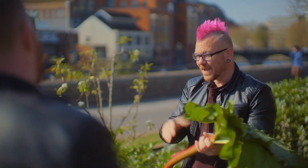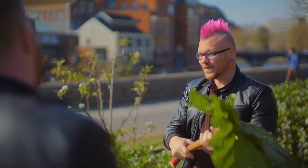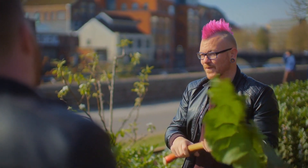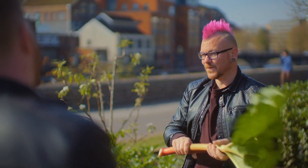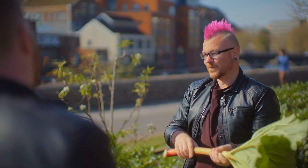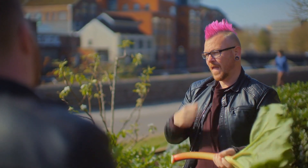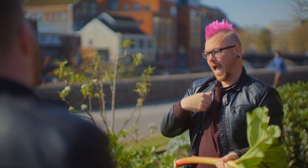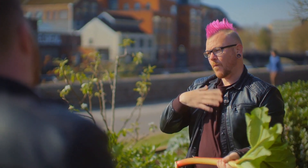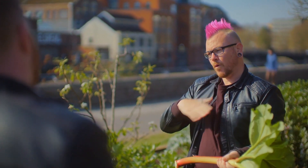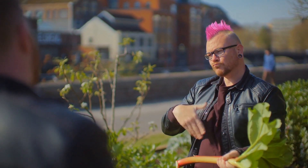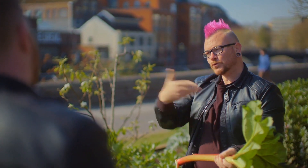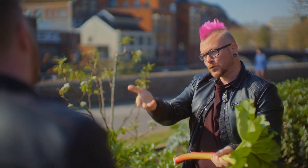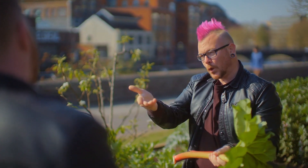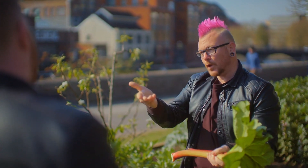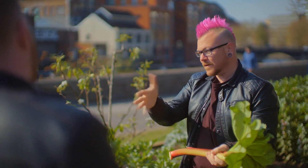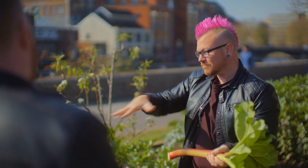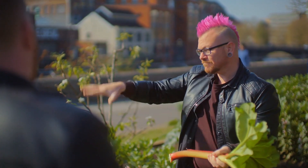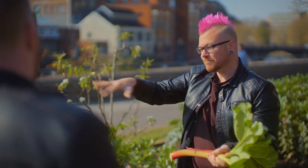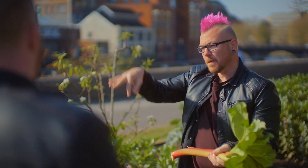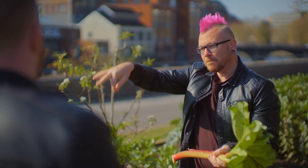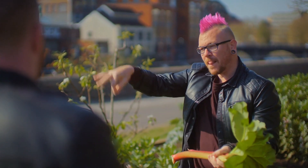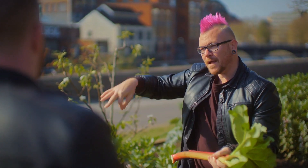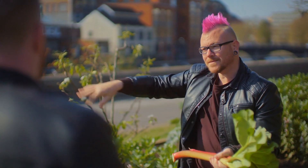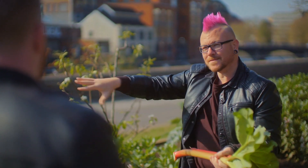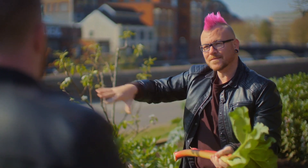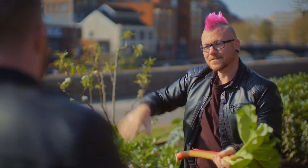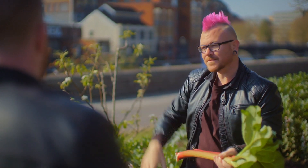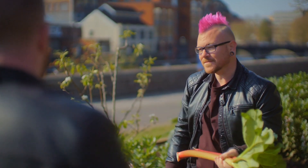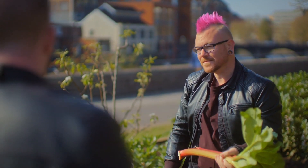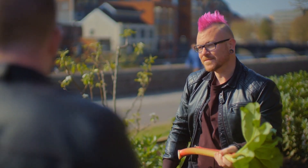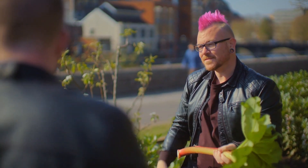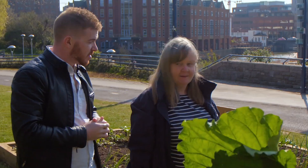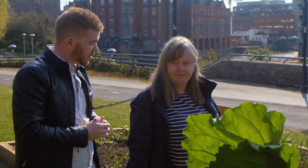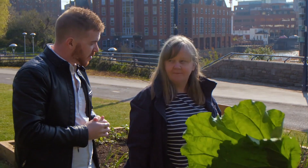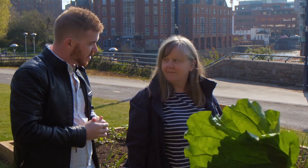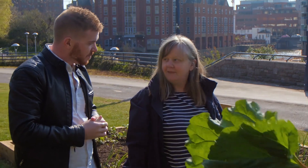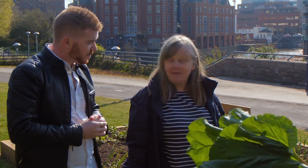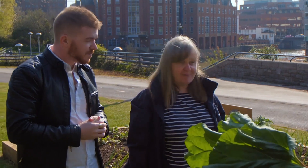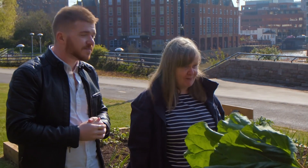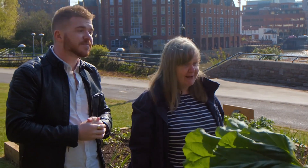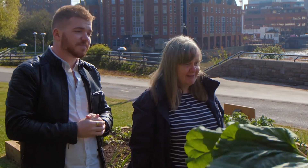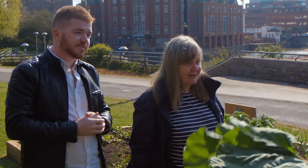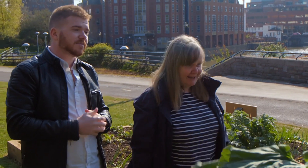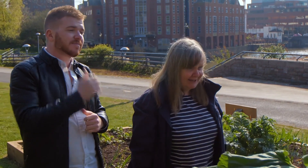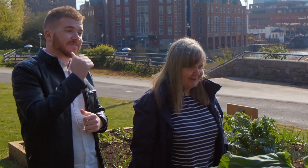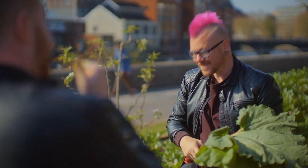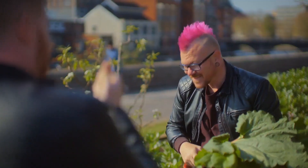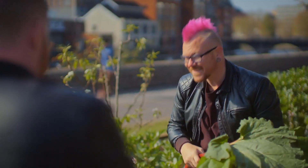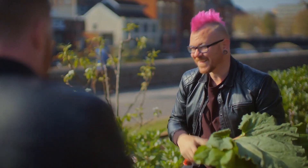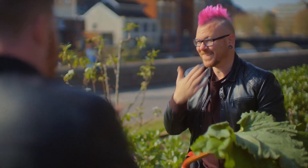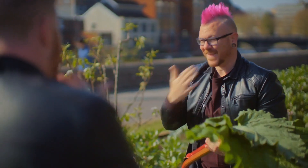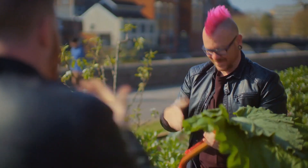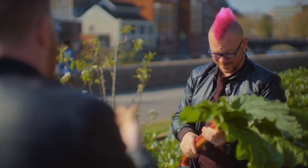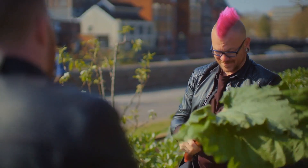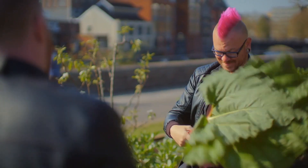Lovely, thank you so much. And I'd like to return the favour by planting some things, if that's okay. Yeah, that's brilliant, thank you. Thank